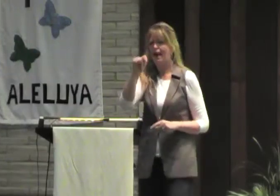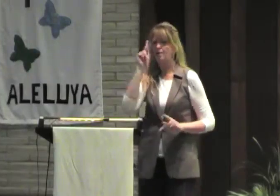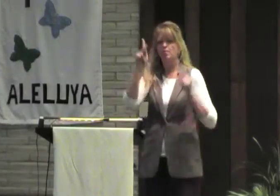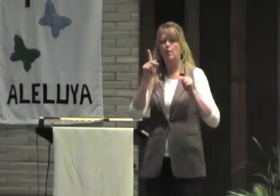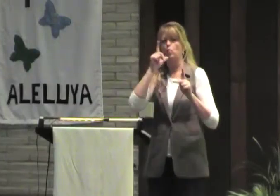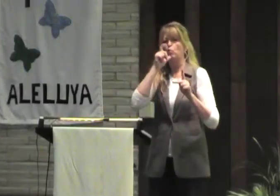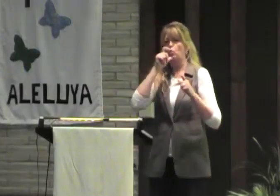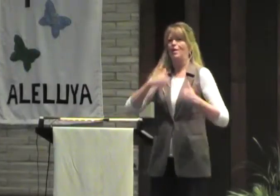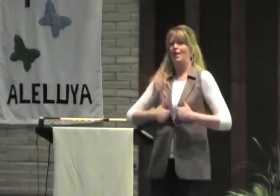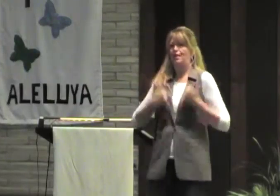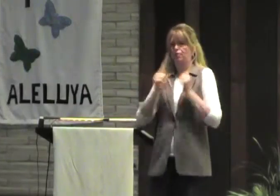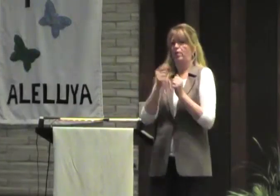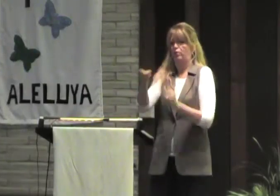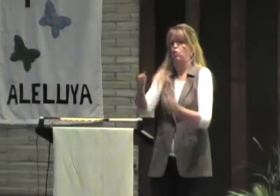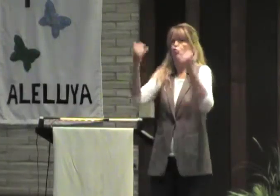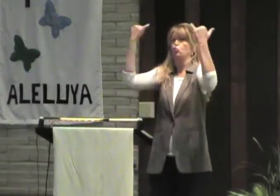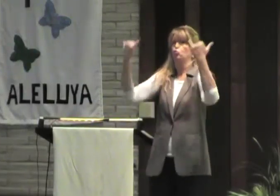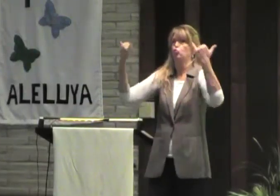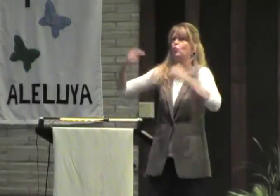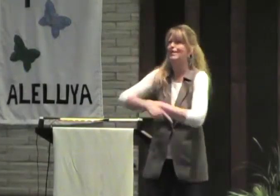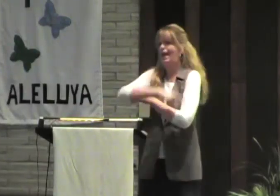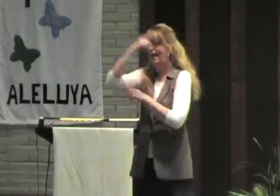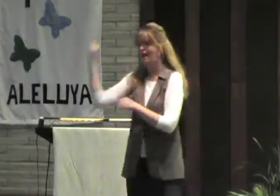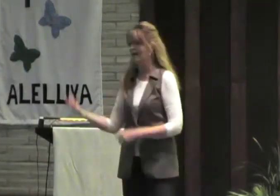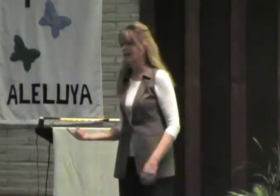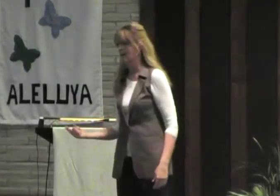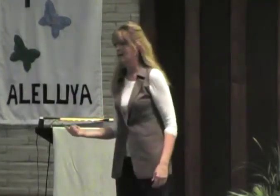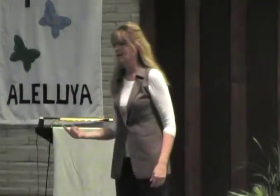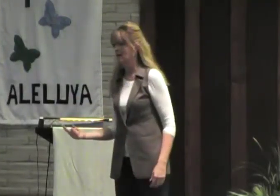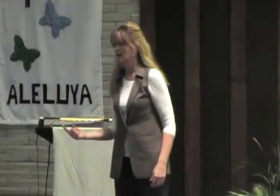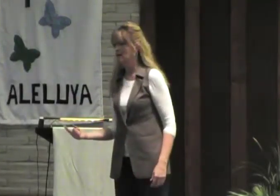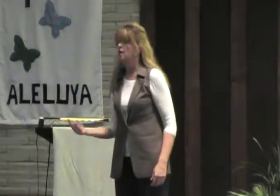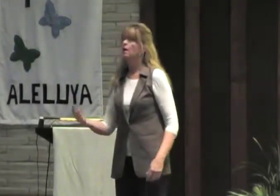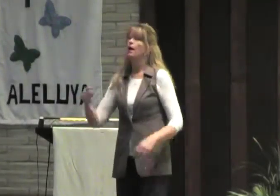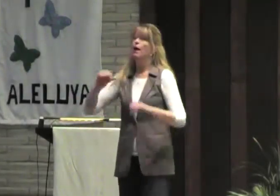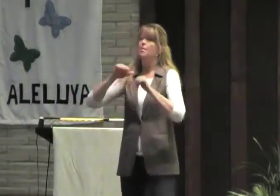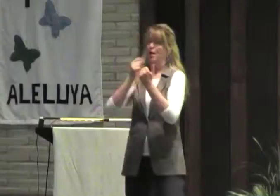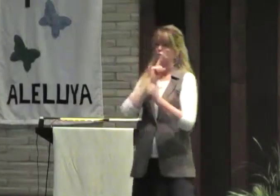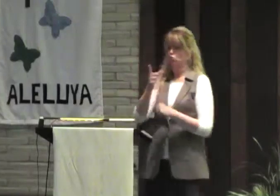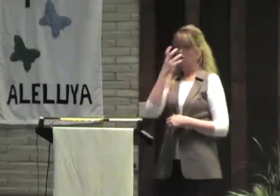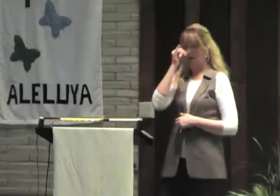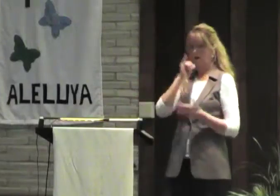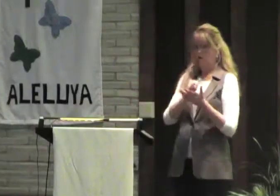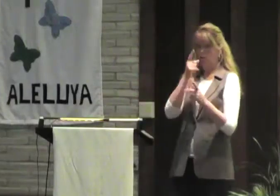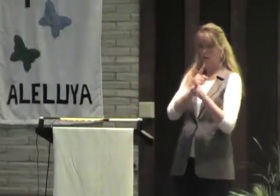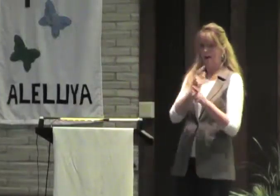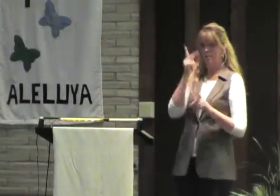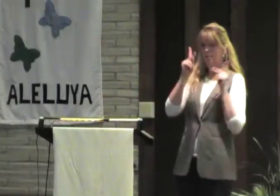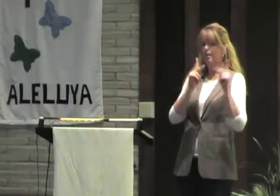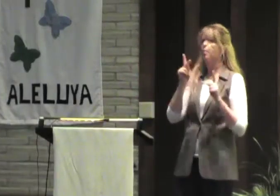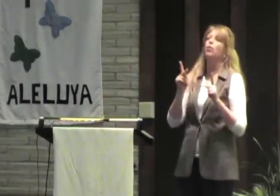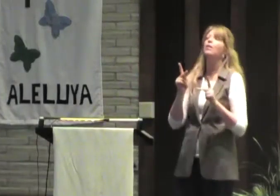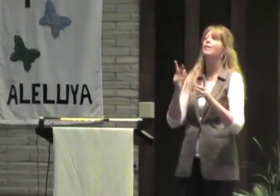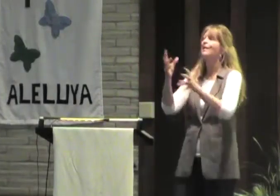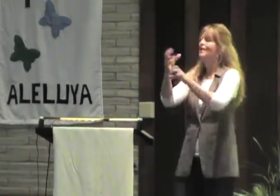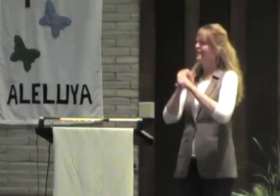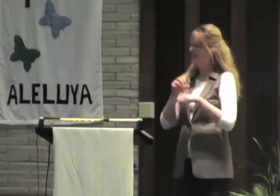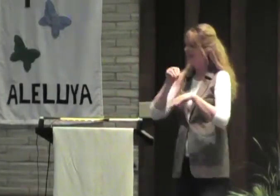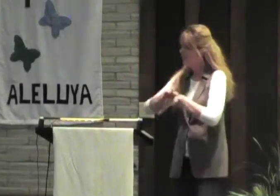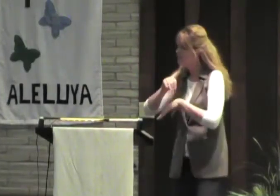not at the people who live with you today. Make sure you're mad at the right people.